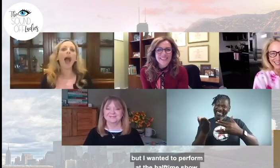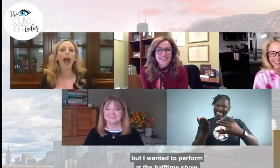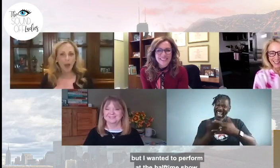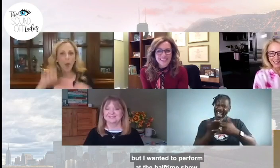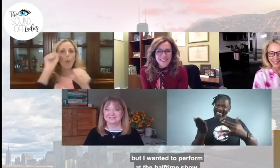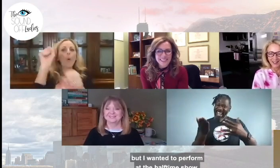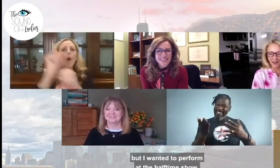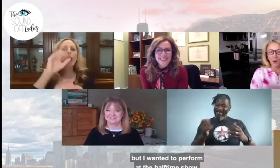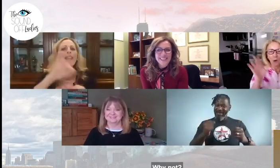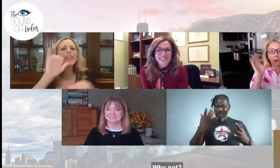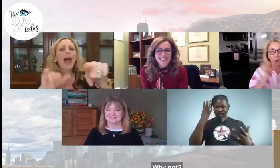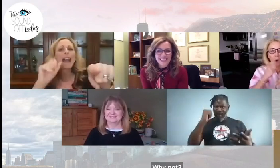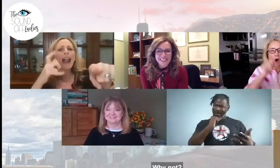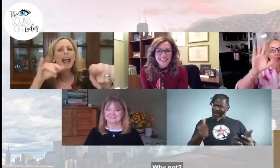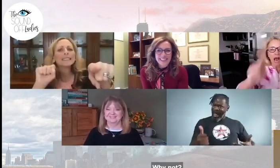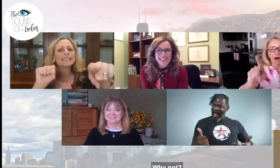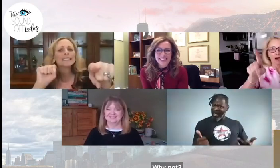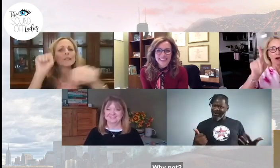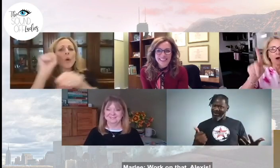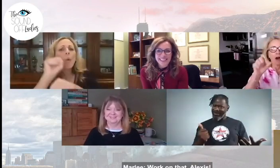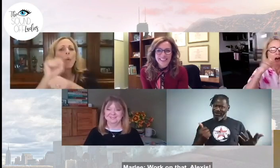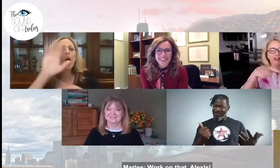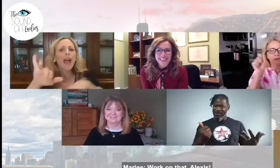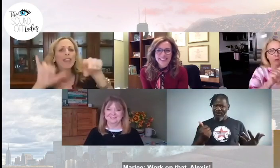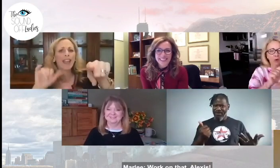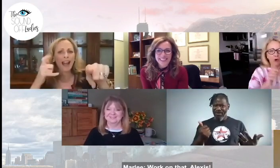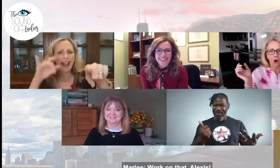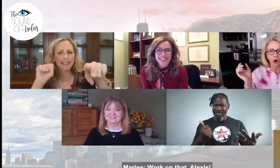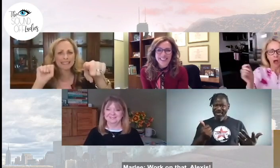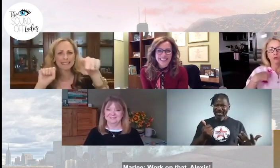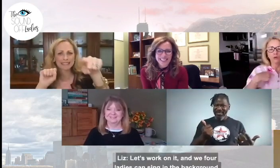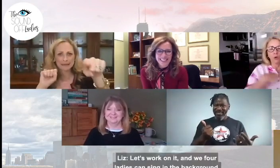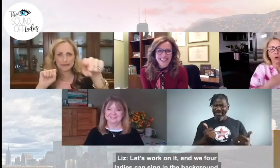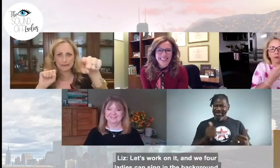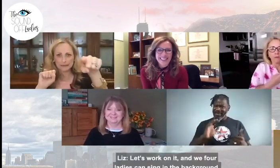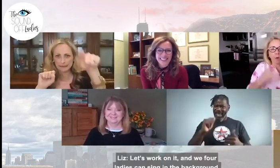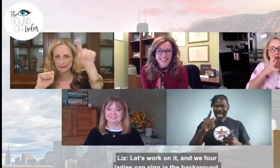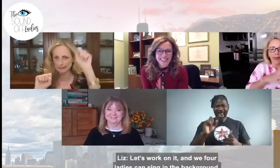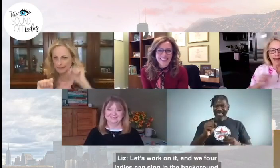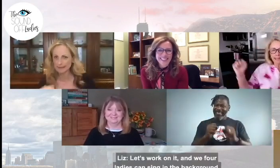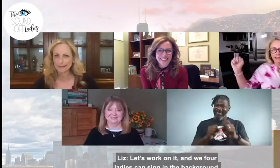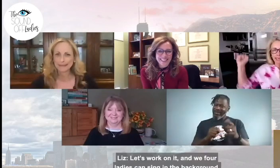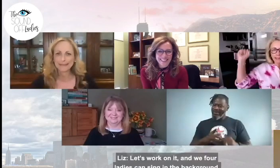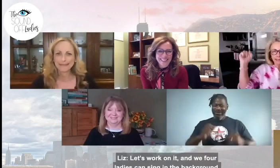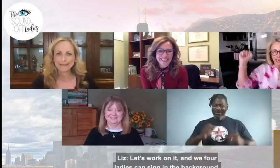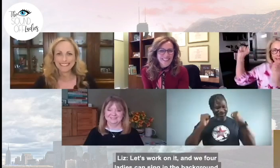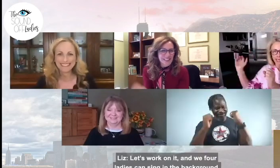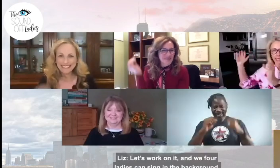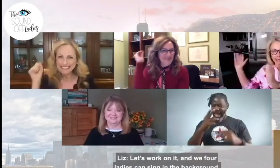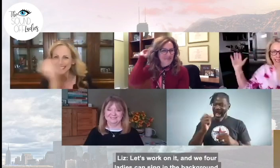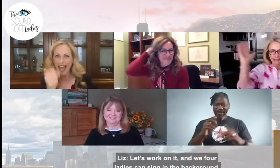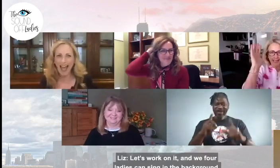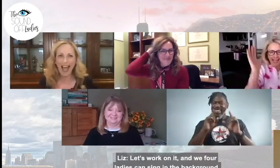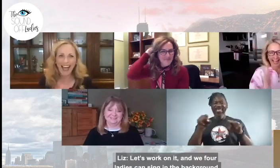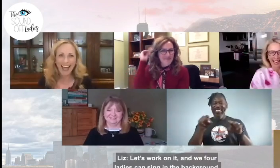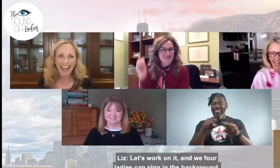I wanted to perform at the halftime show. Why not? They should have done that. Let's work on those four ladies can sing in the